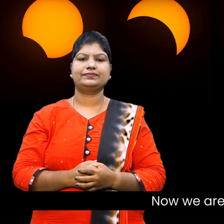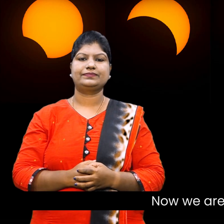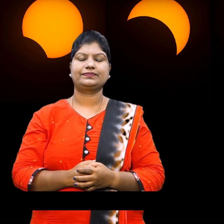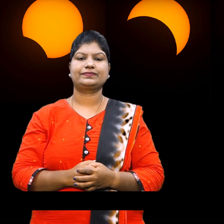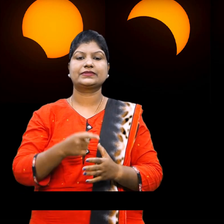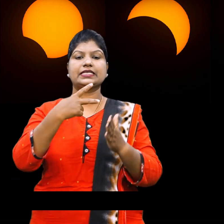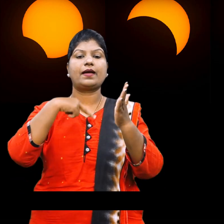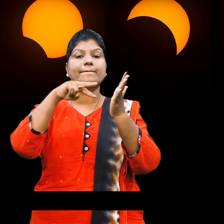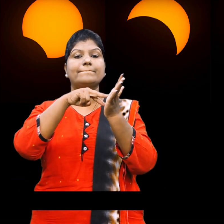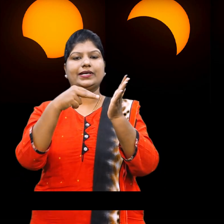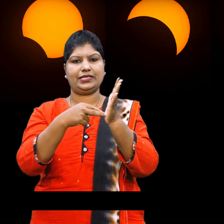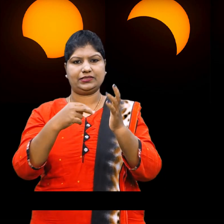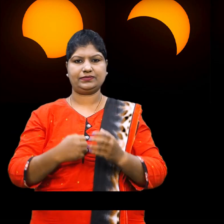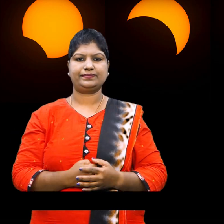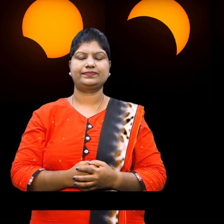Definition: